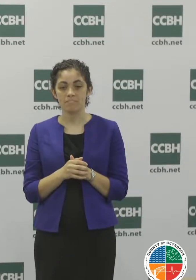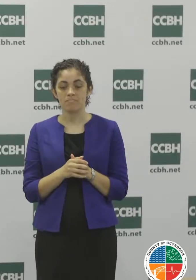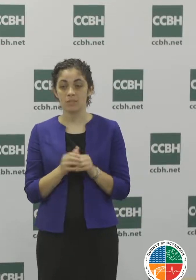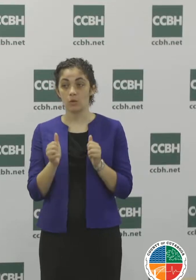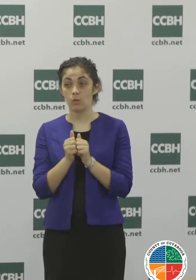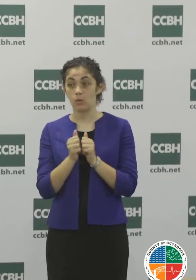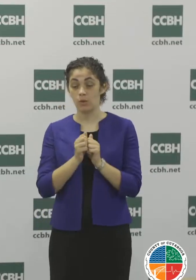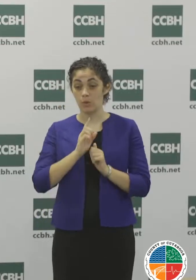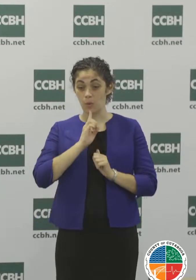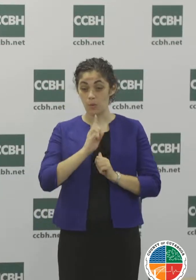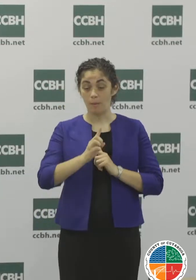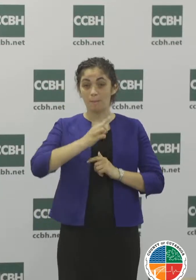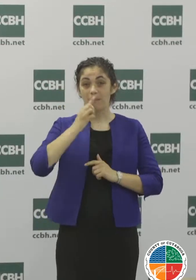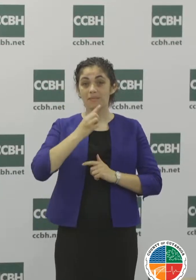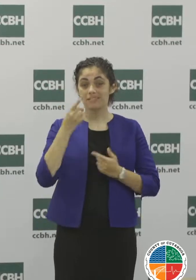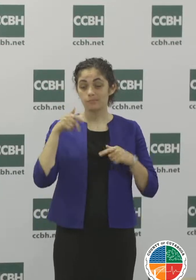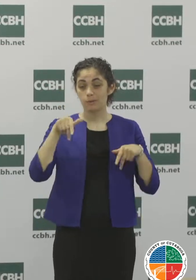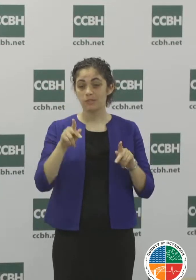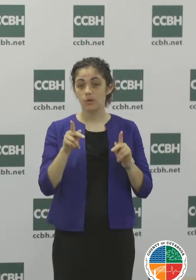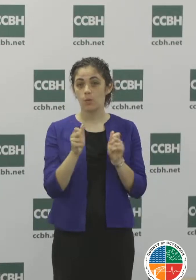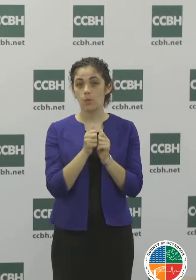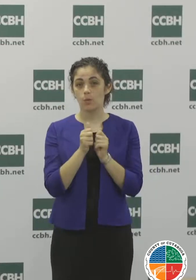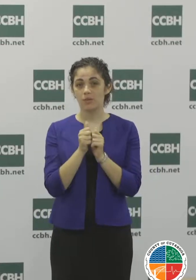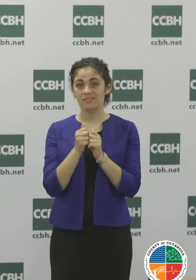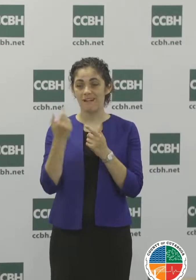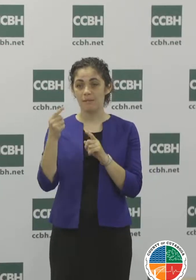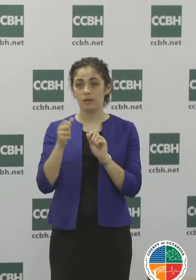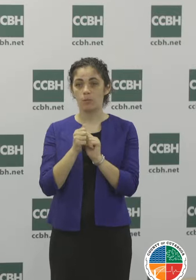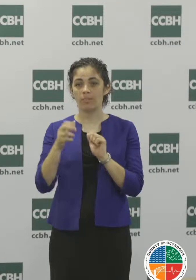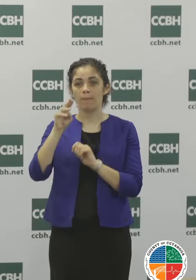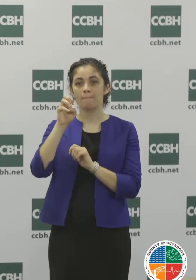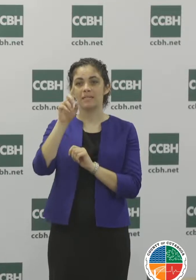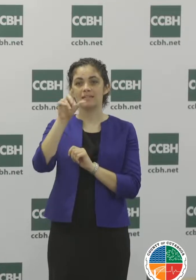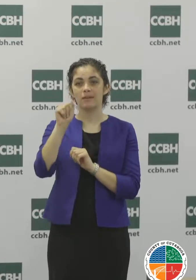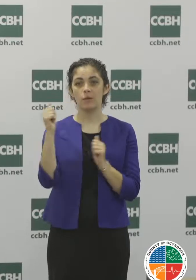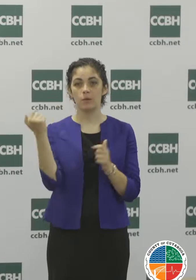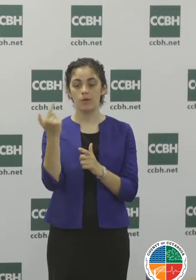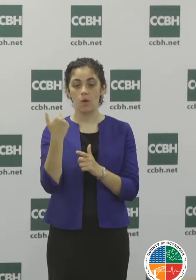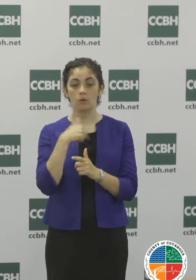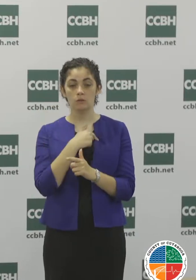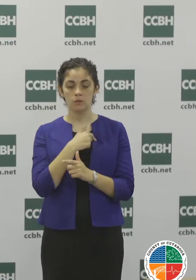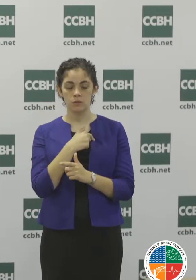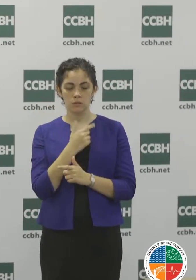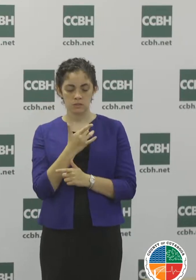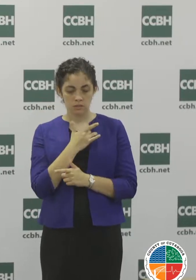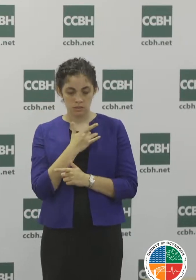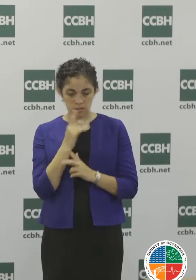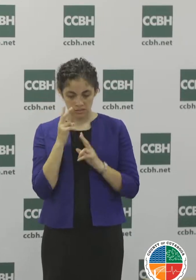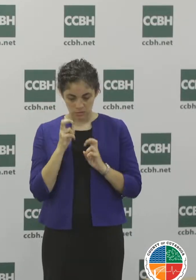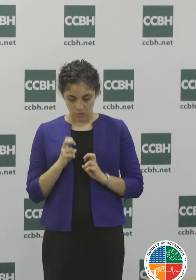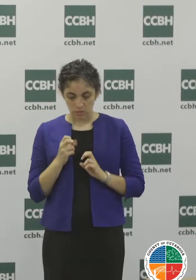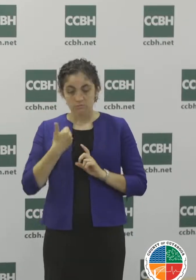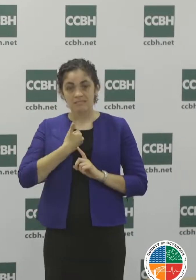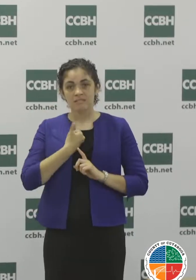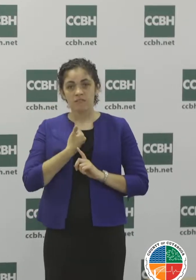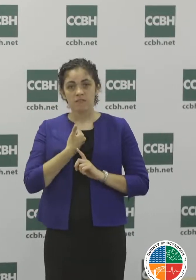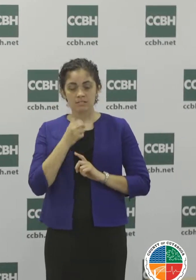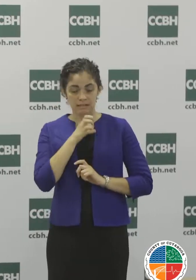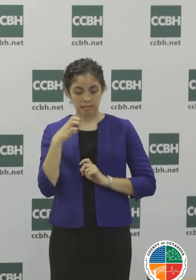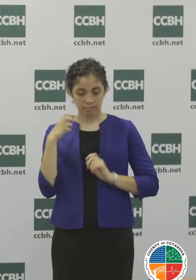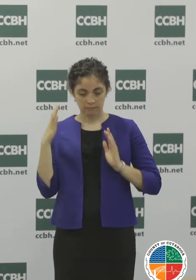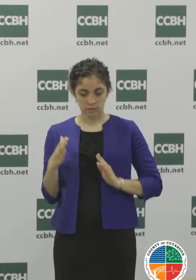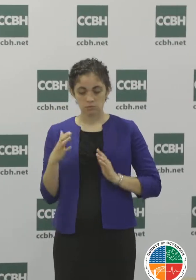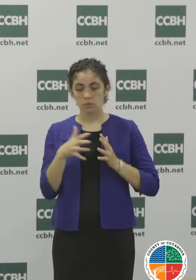with a real public opportunity, with coverage from the media, as we all do our soul searching as Clevelanders,